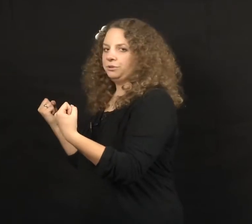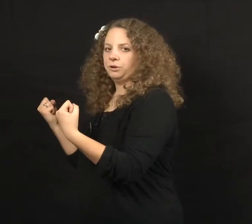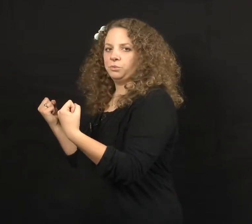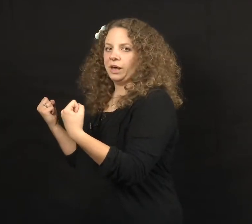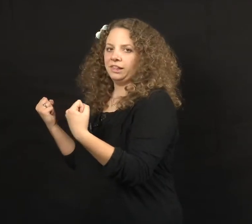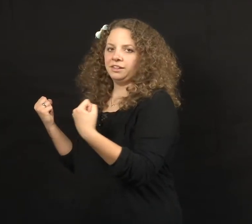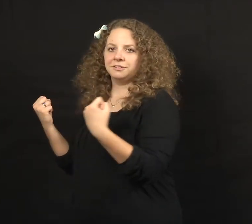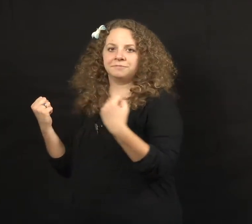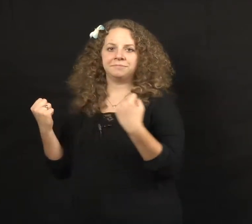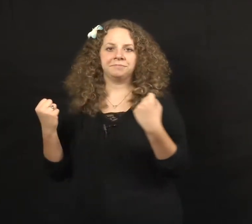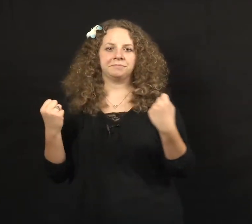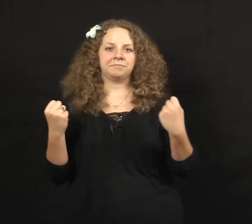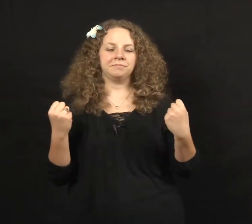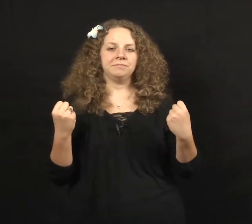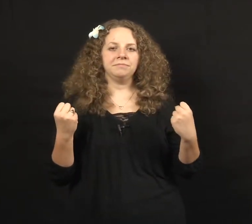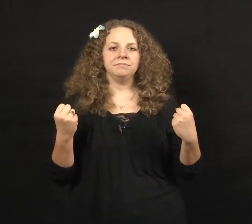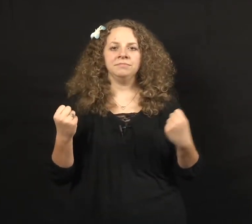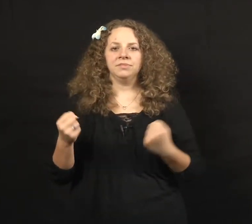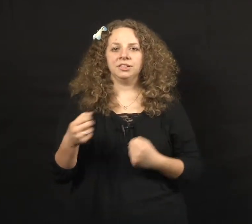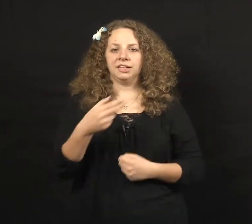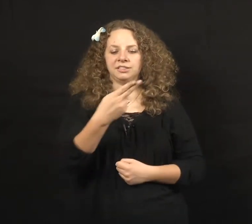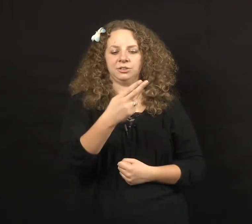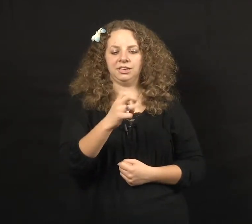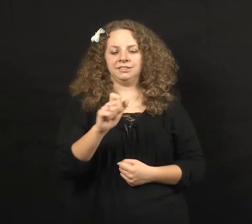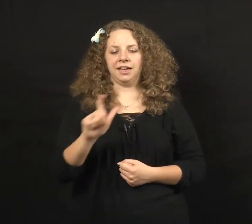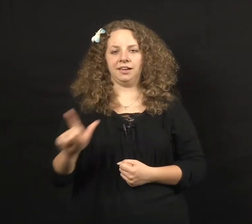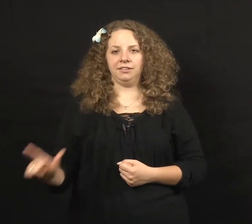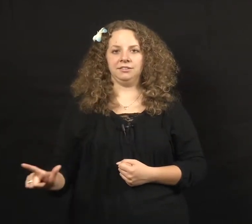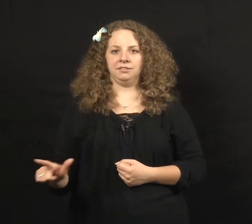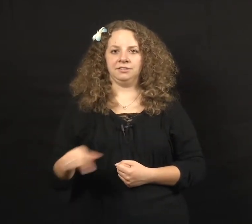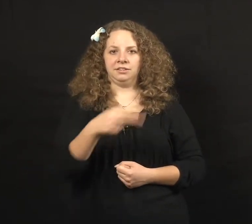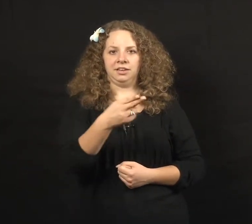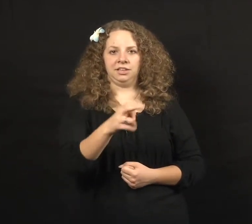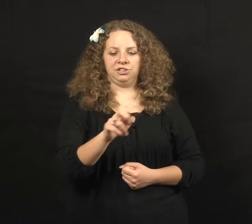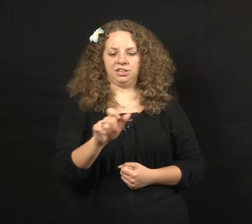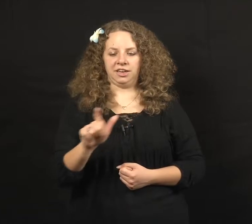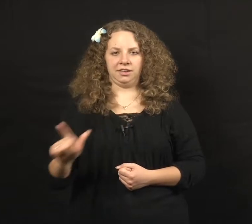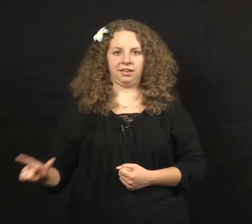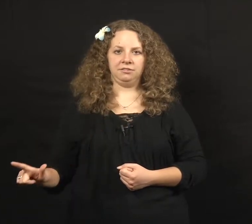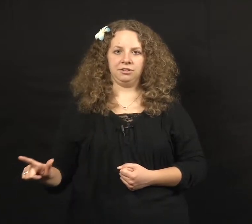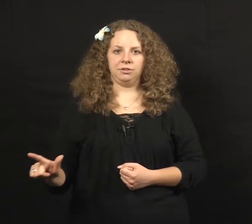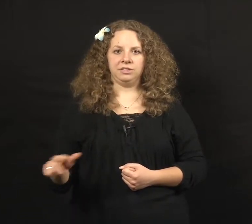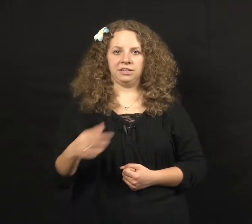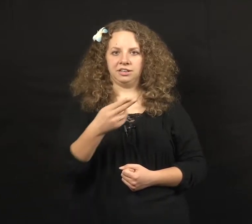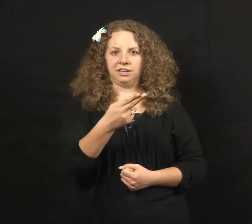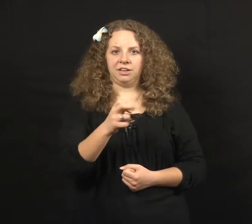or well. The lexicalized hell, Hell, going down at an